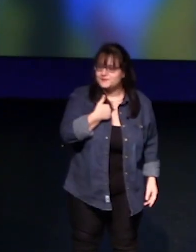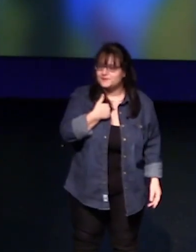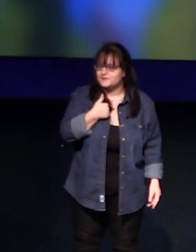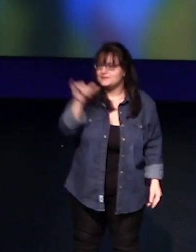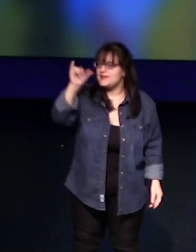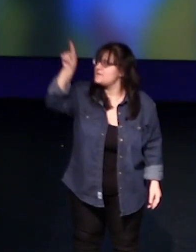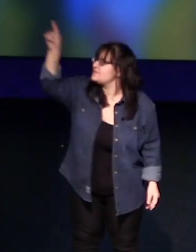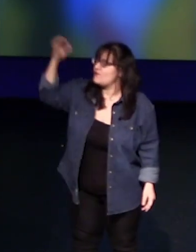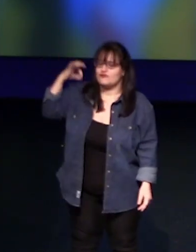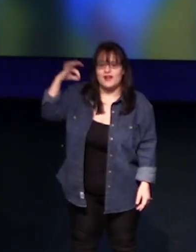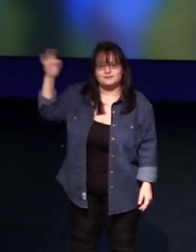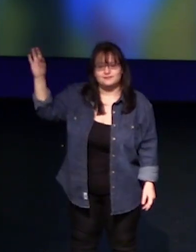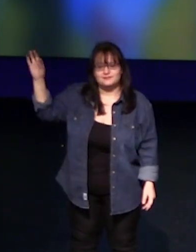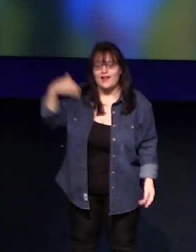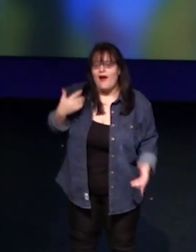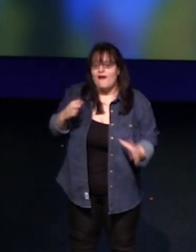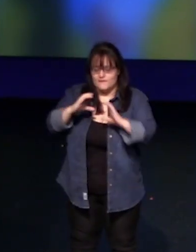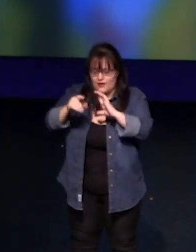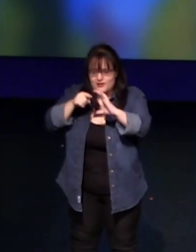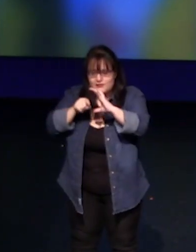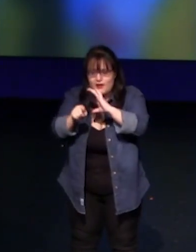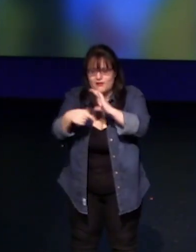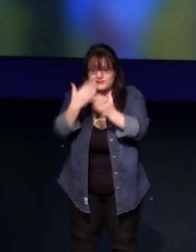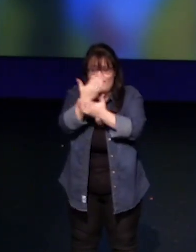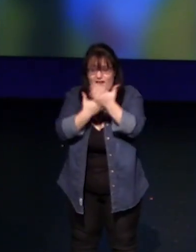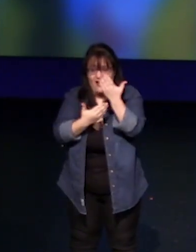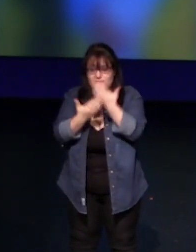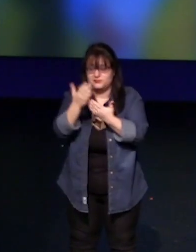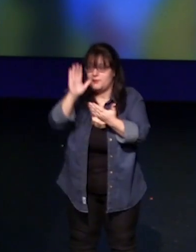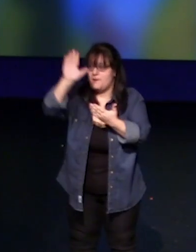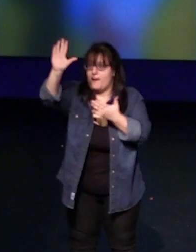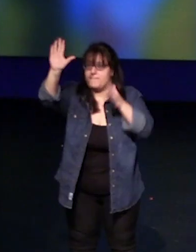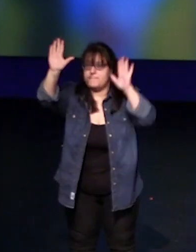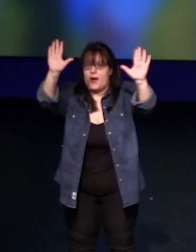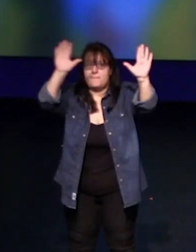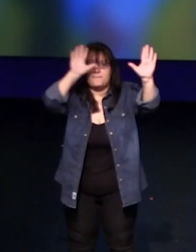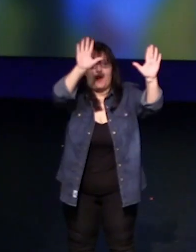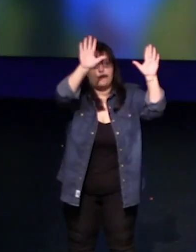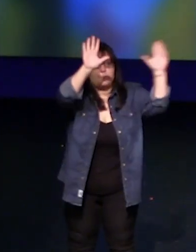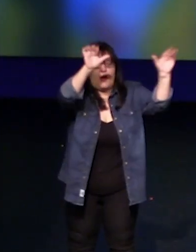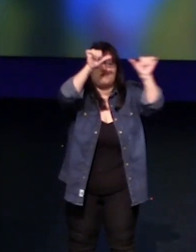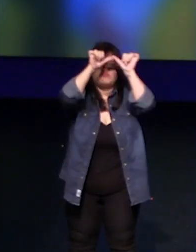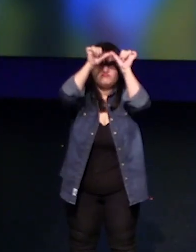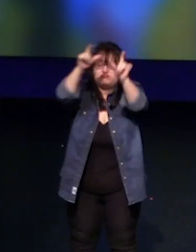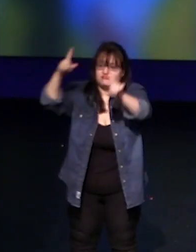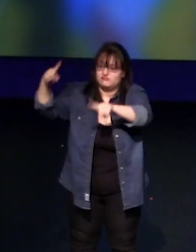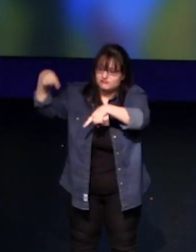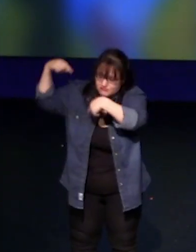But I claim, as my ancestors, the artists whose handprints are still in the caves in